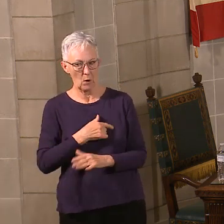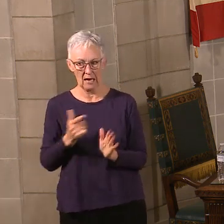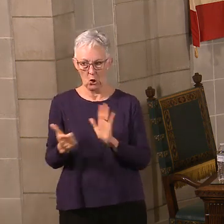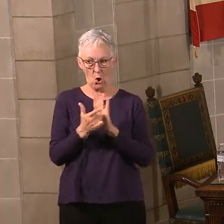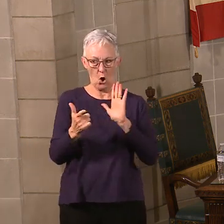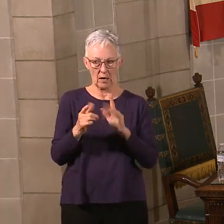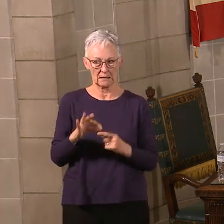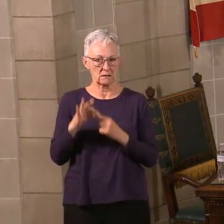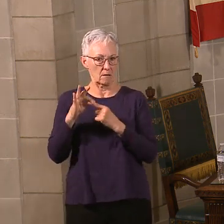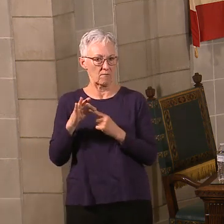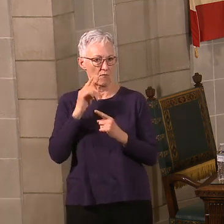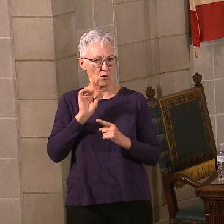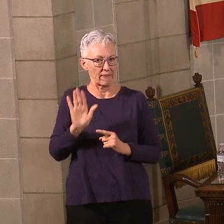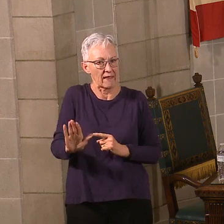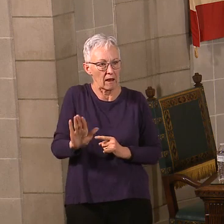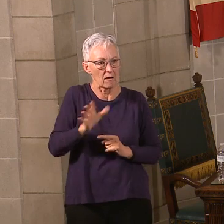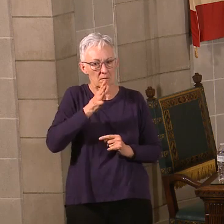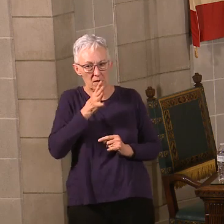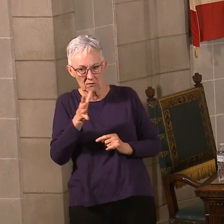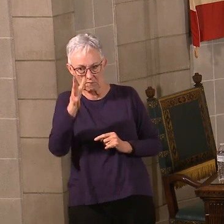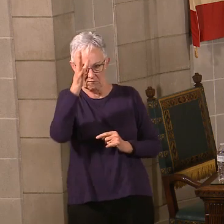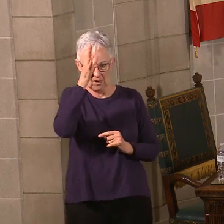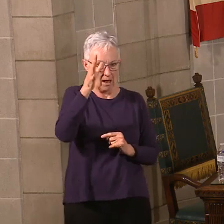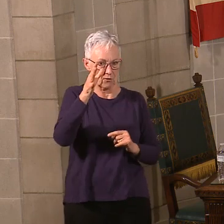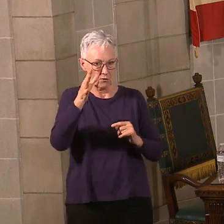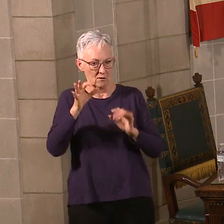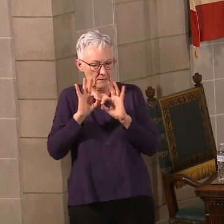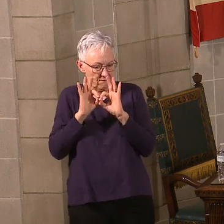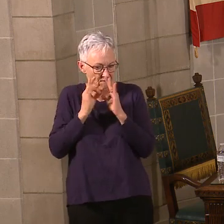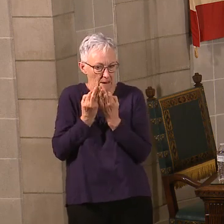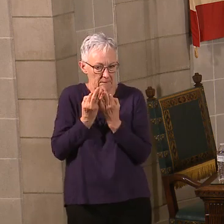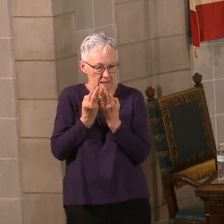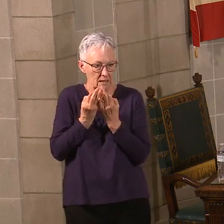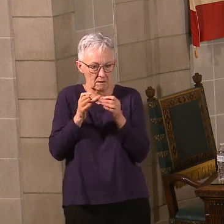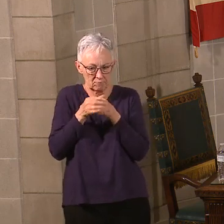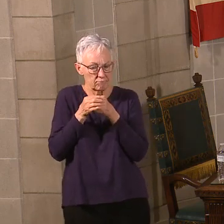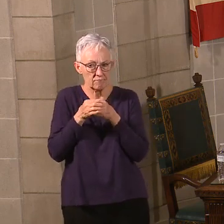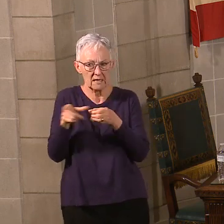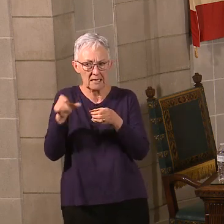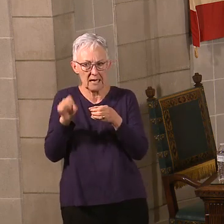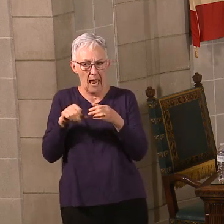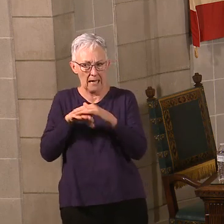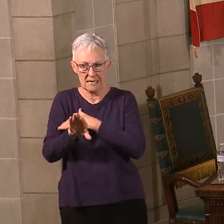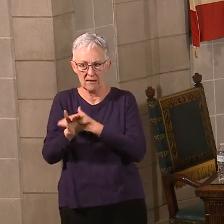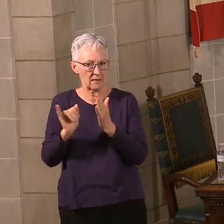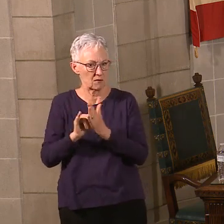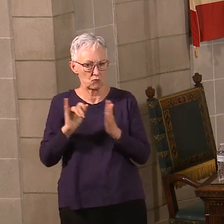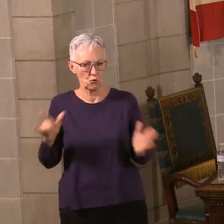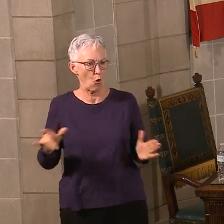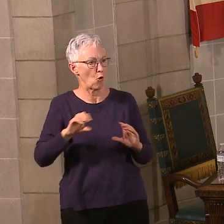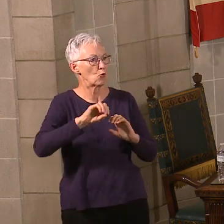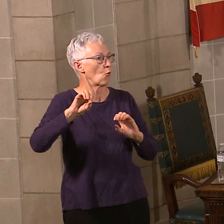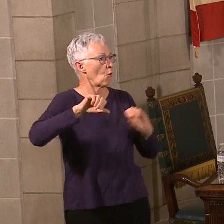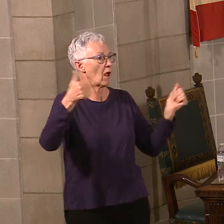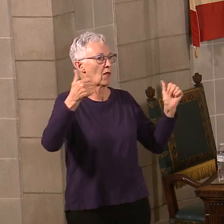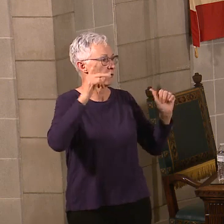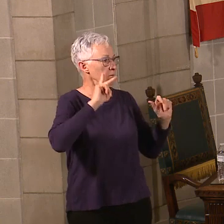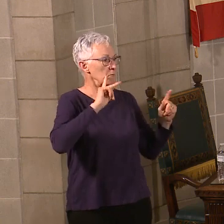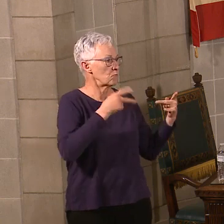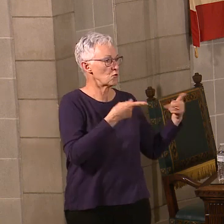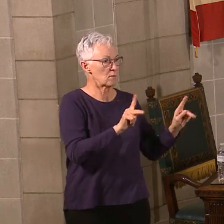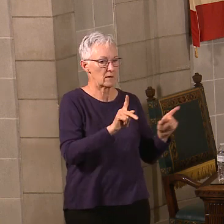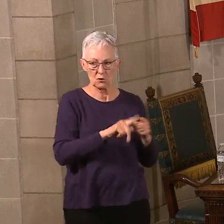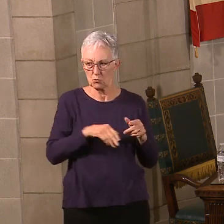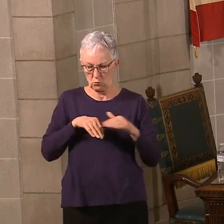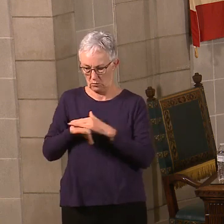you may also recall the incident with the Creighton St. John's game, I think it was St. John's, right? that was the Big East tournament was going forward in